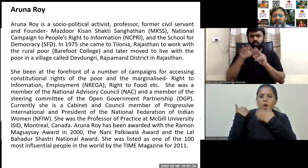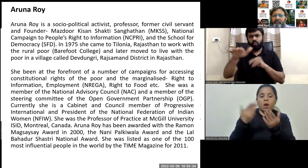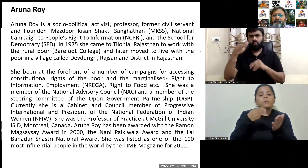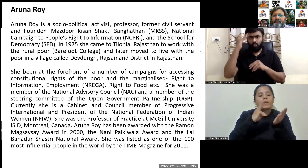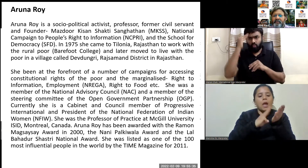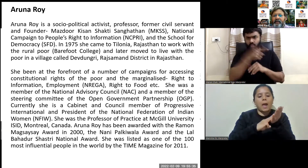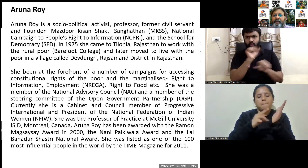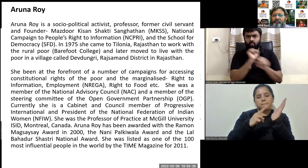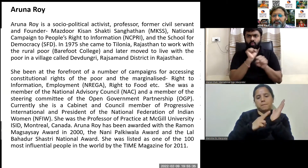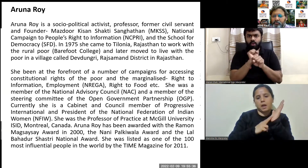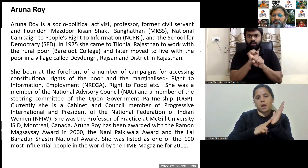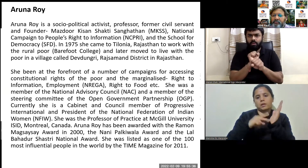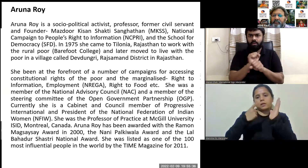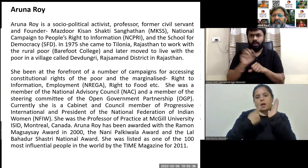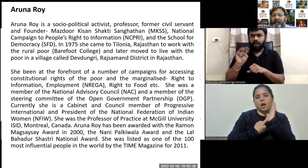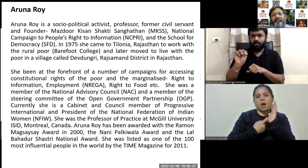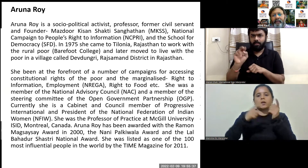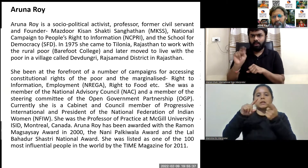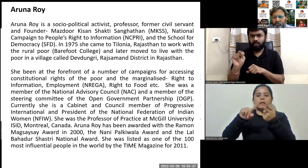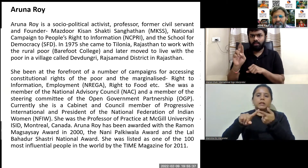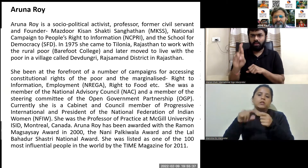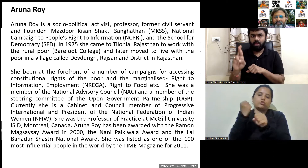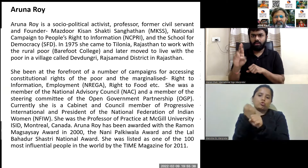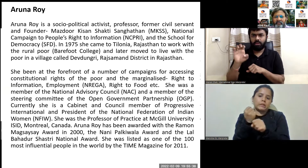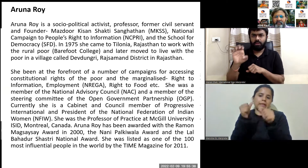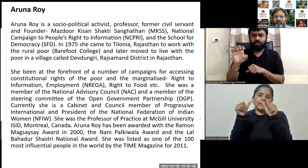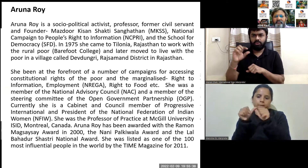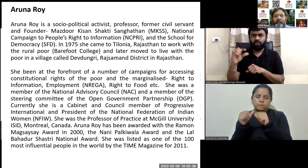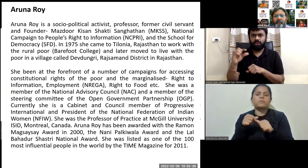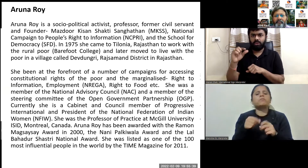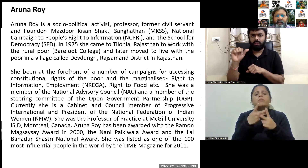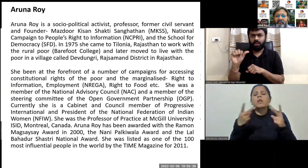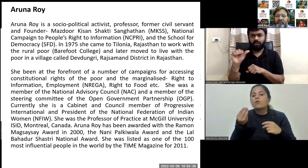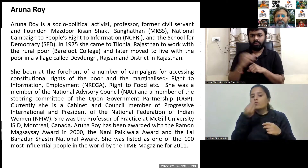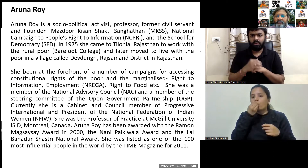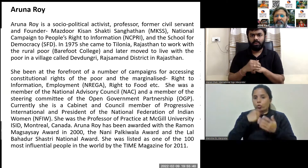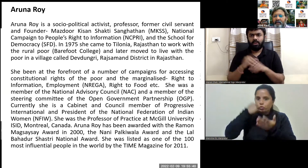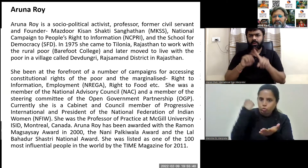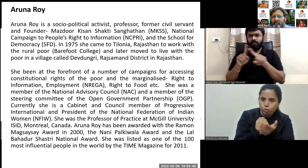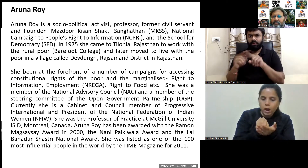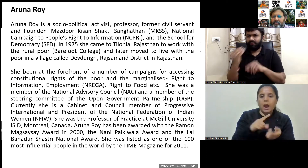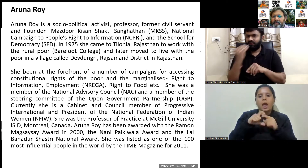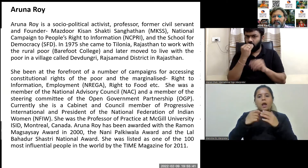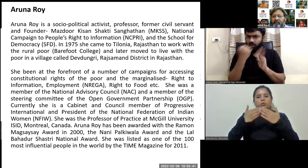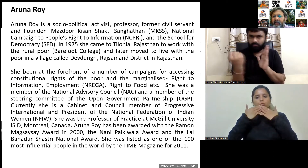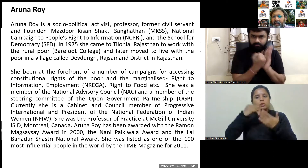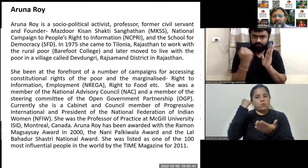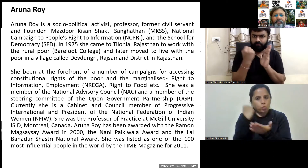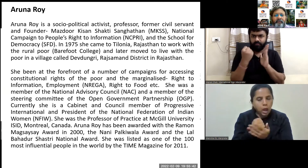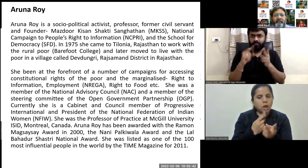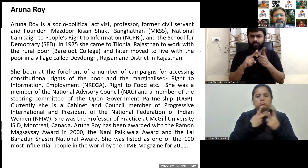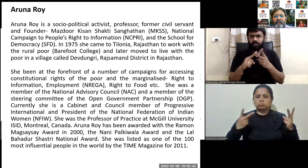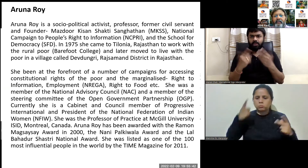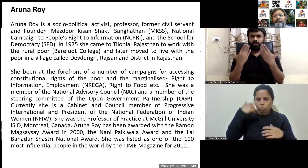Narega, employment, right to food, and many more. She was a member of the National Advisory Council